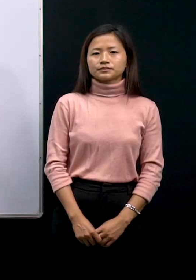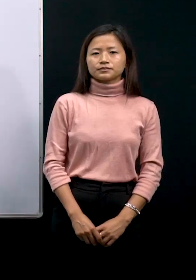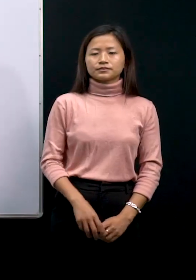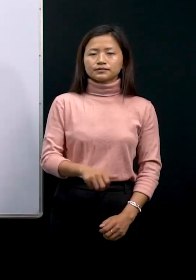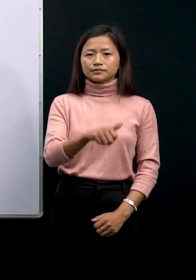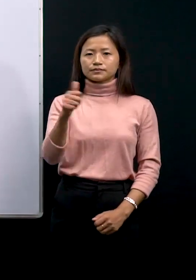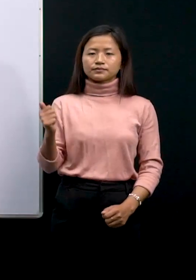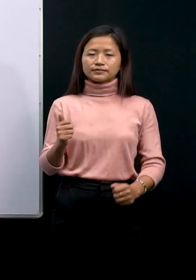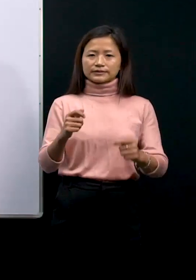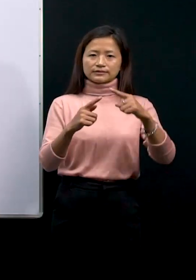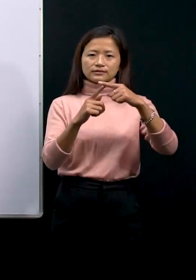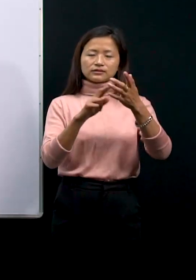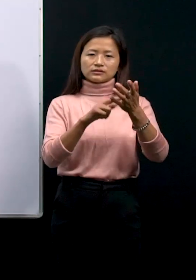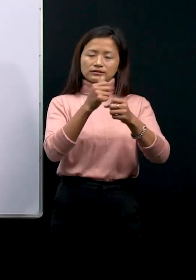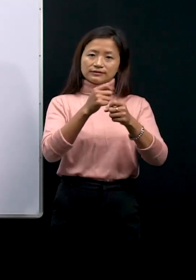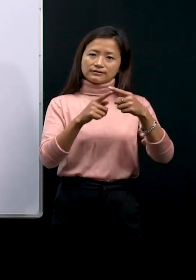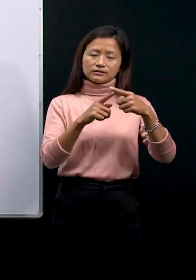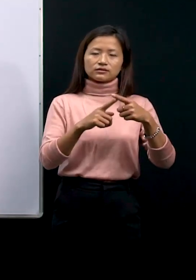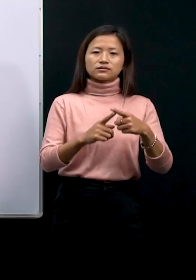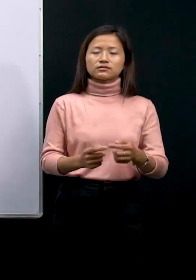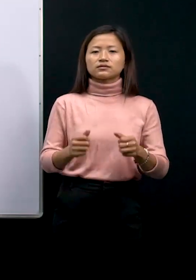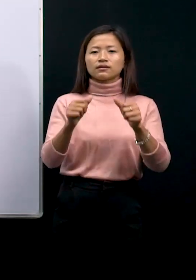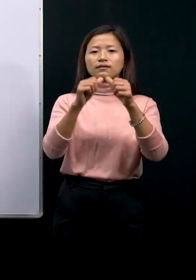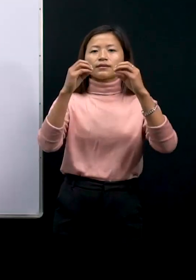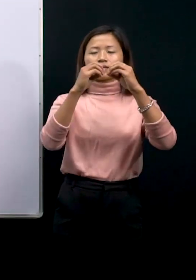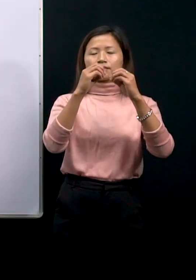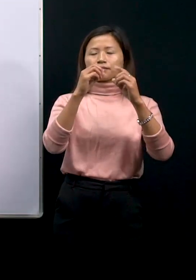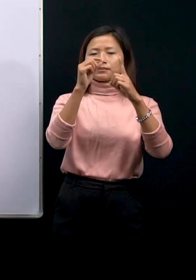Another tangent AB with the point C